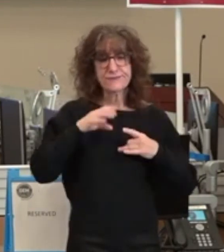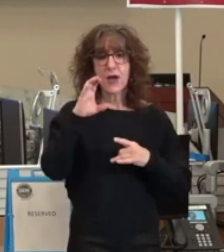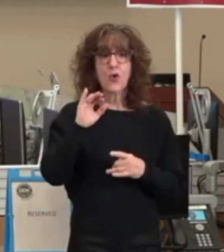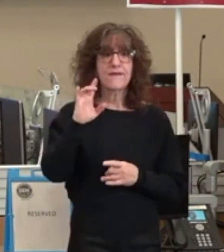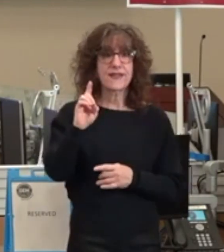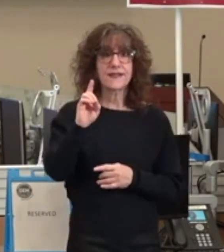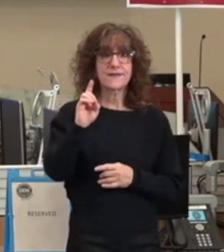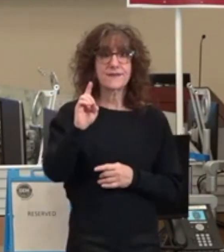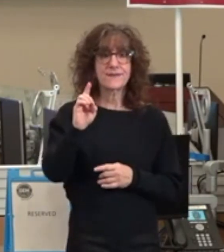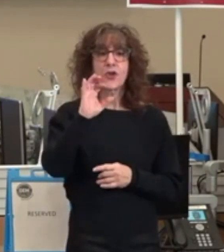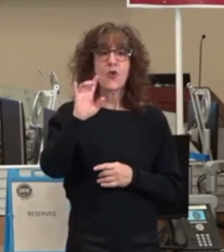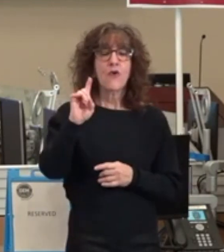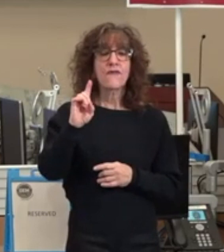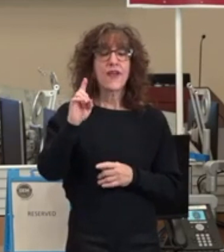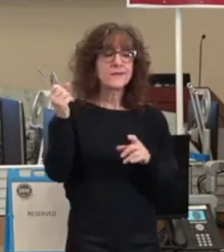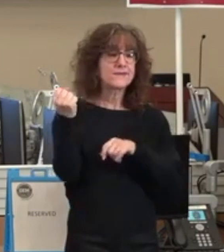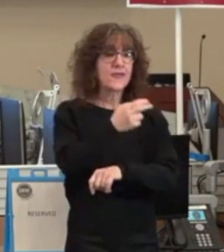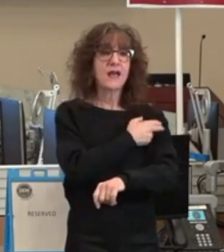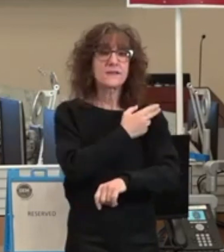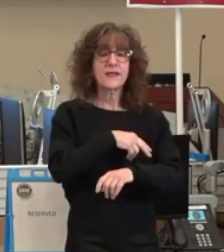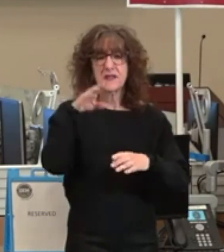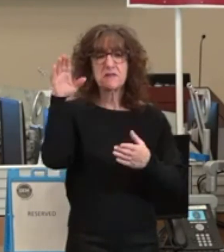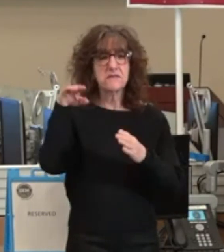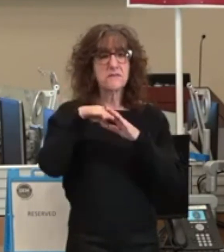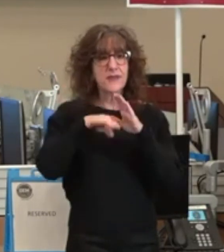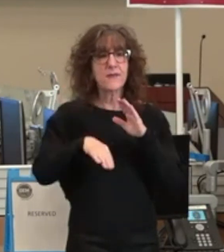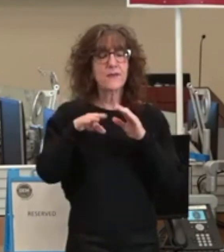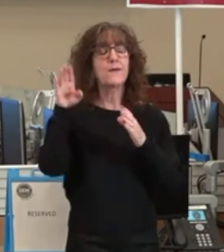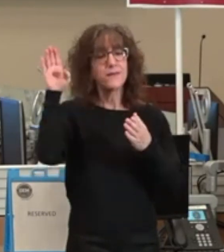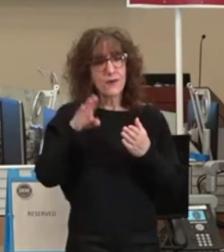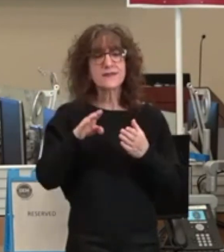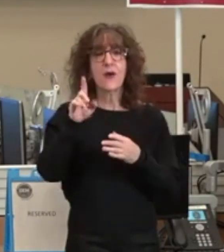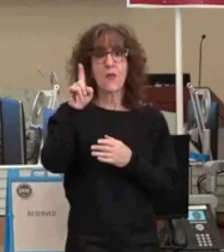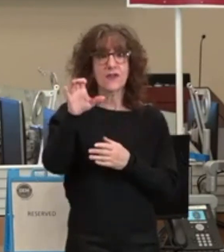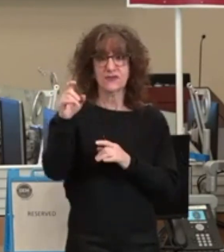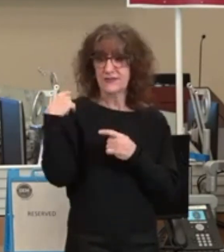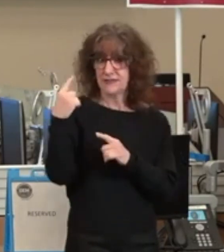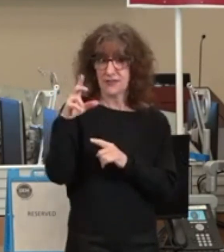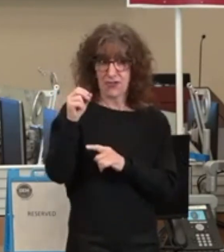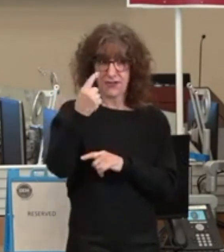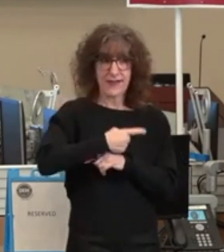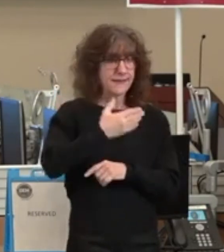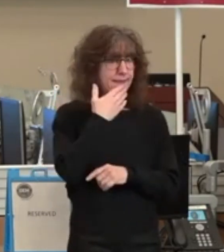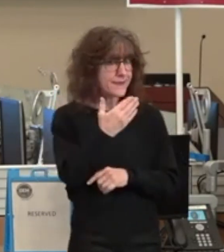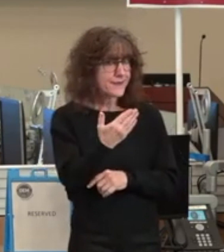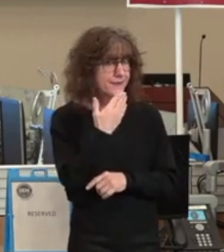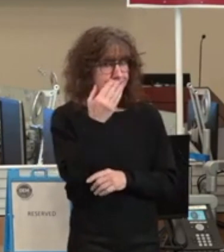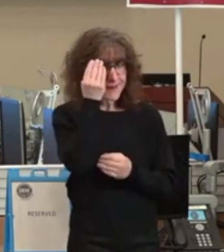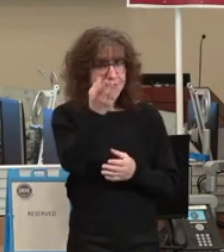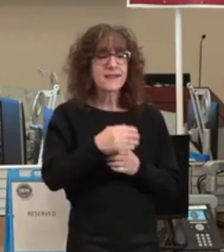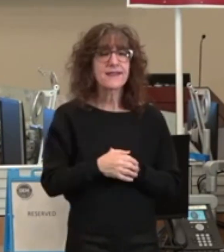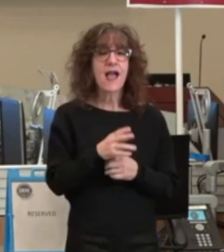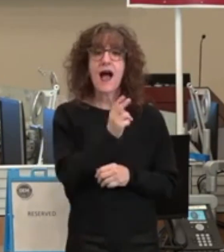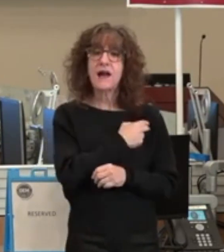Our COVID hospitalizations have gone down by nearly 100 in just the past 30 days. Again, very good sign.